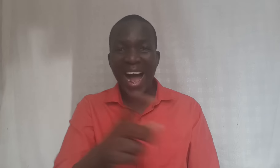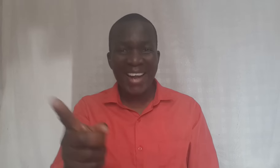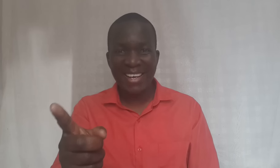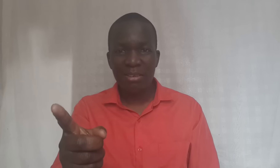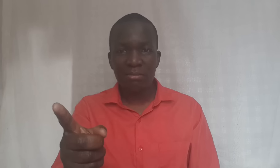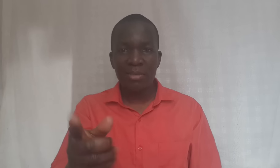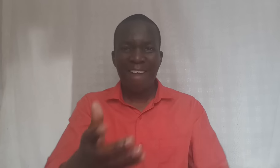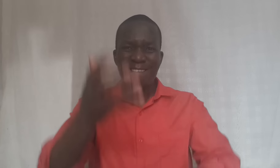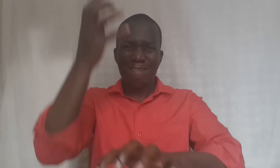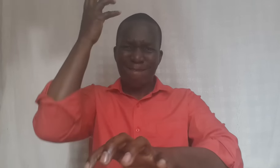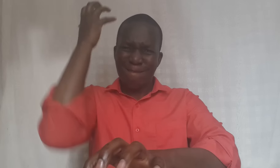hard